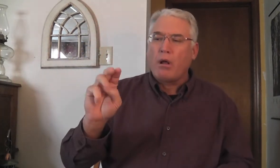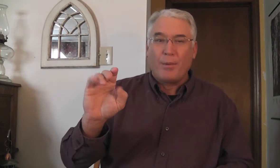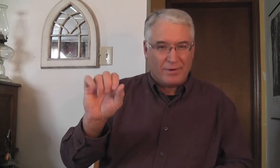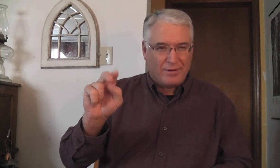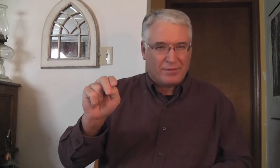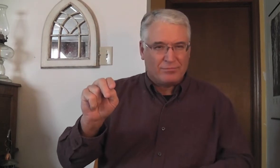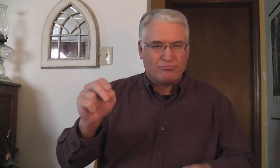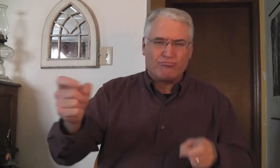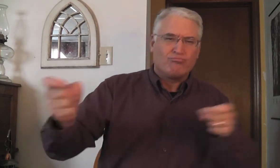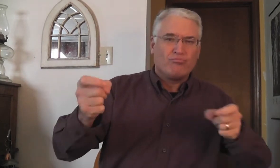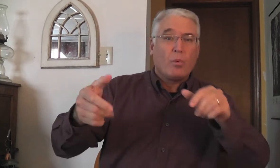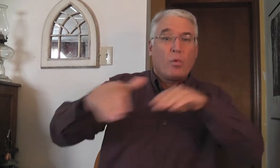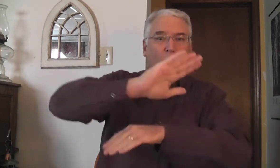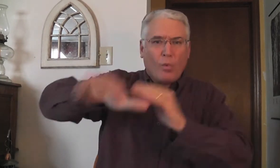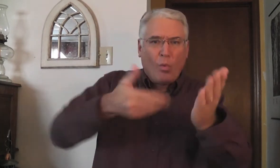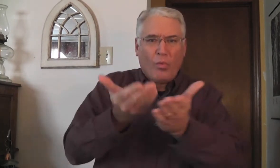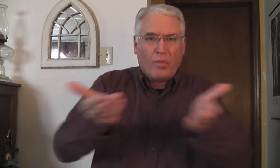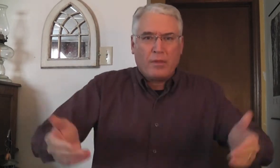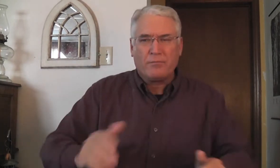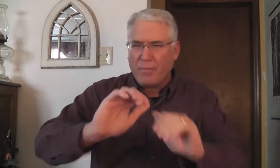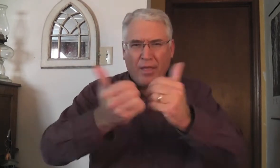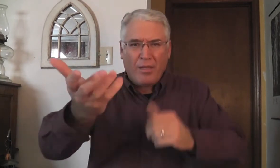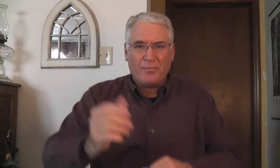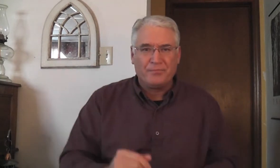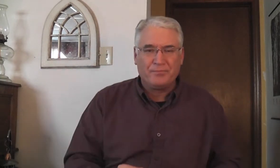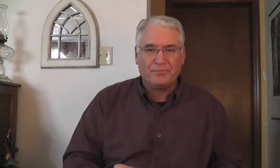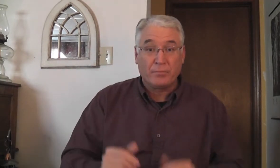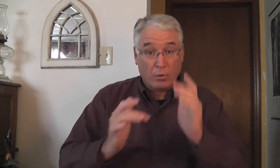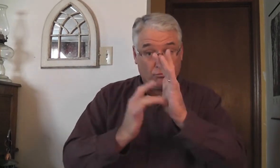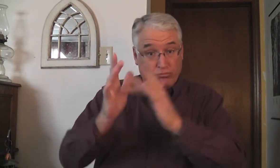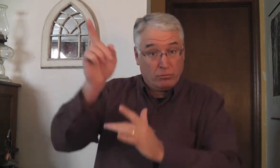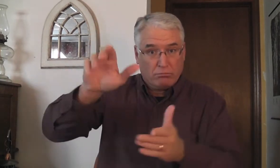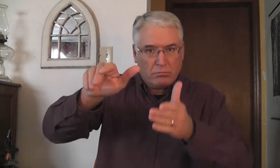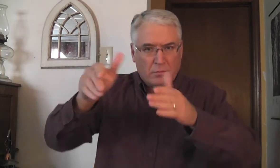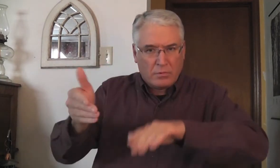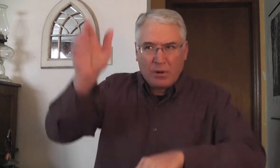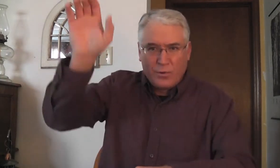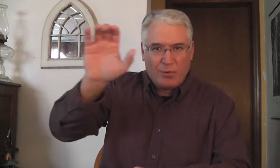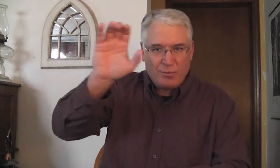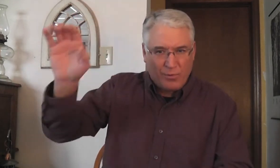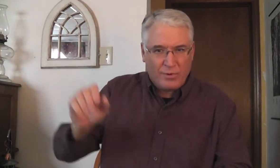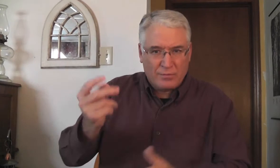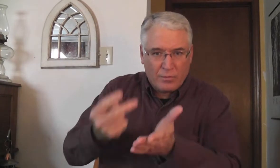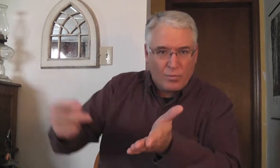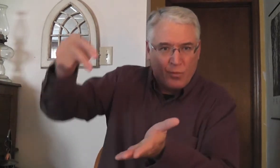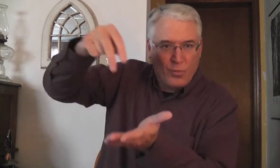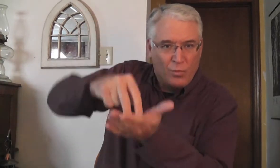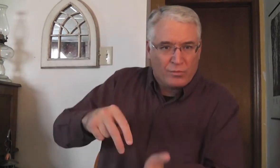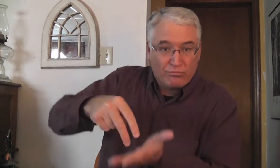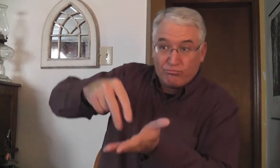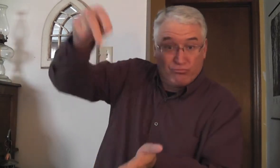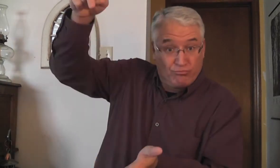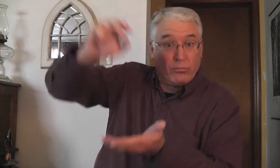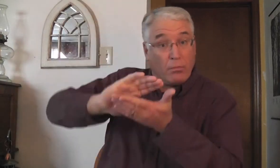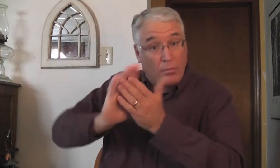against evil, and he has dominion over all things. Jesus died on the cross,